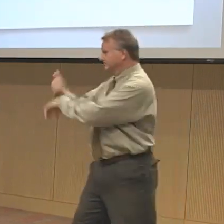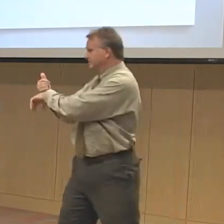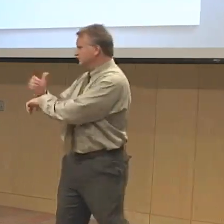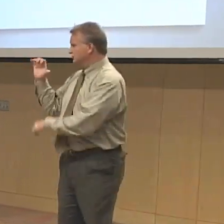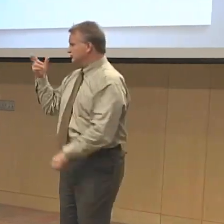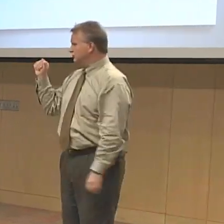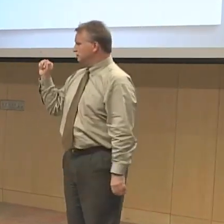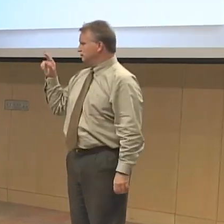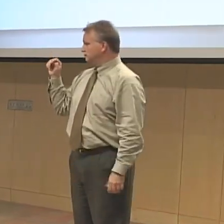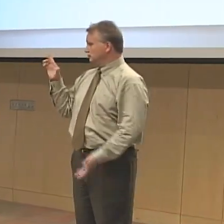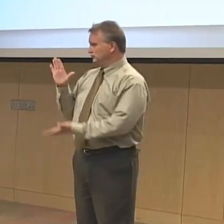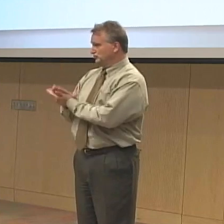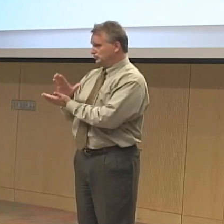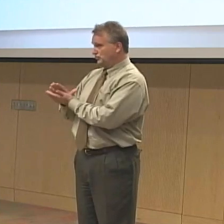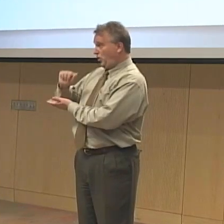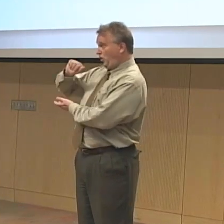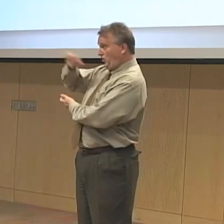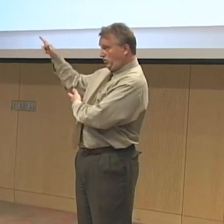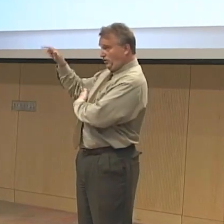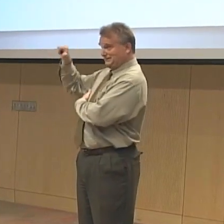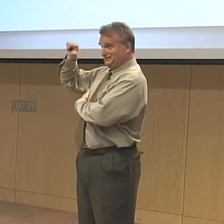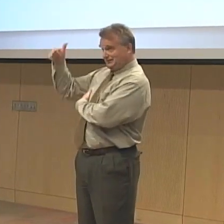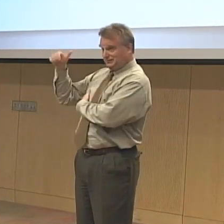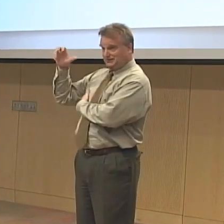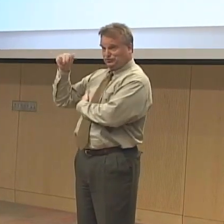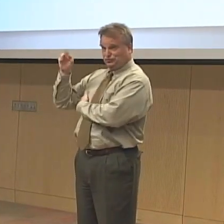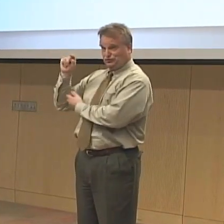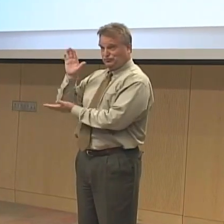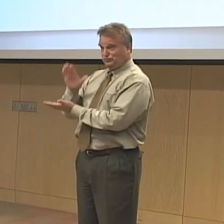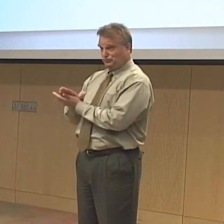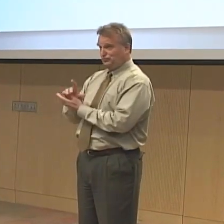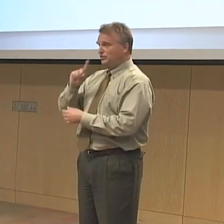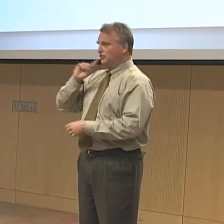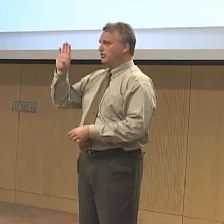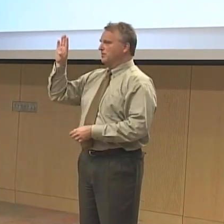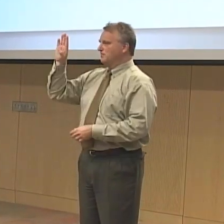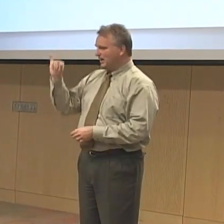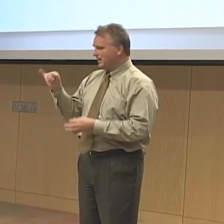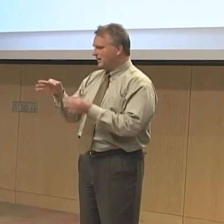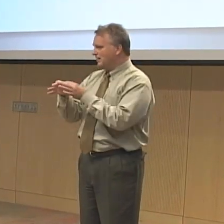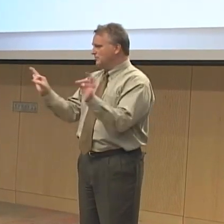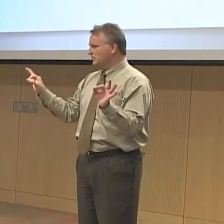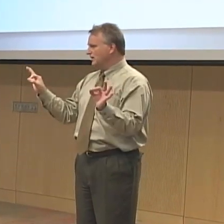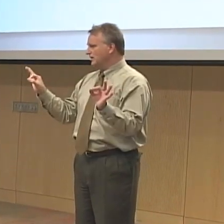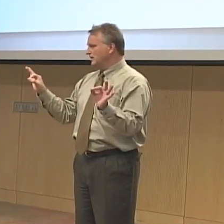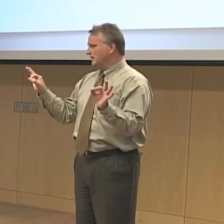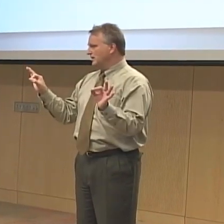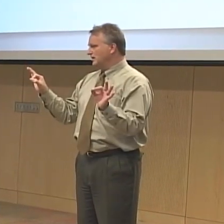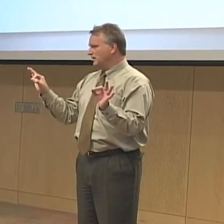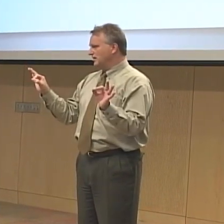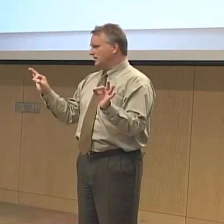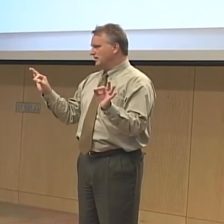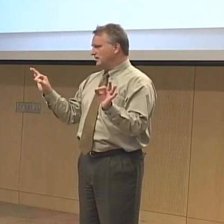their own charter schools. All 10 charter schools are bilingual,